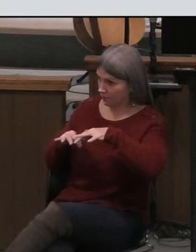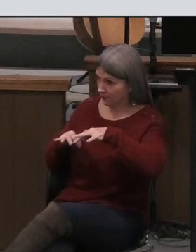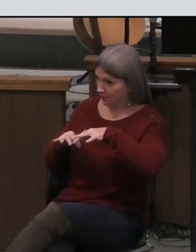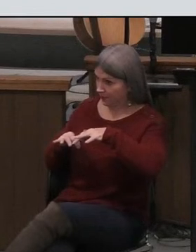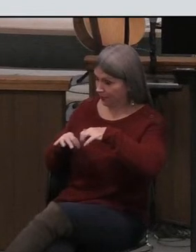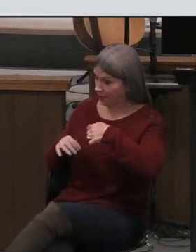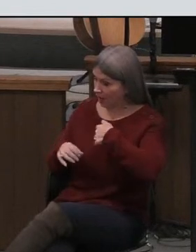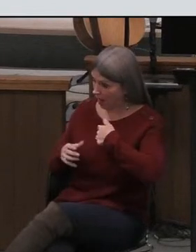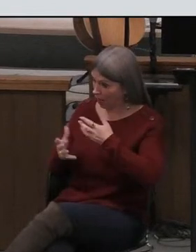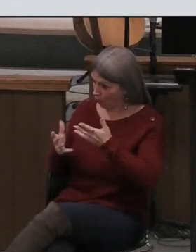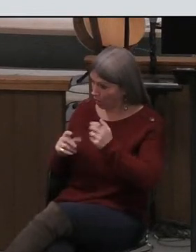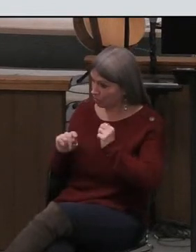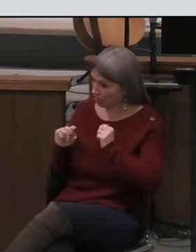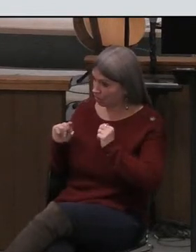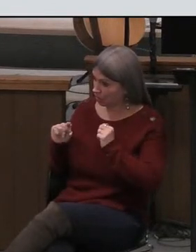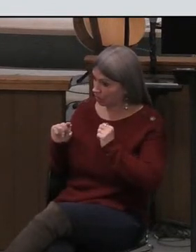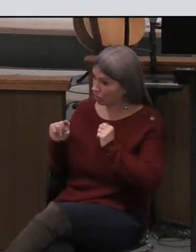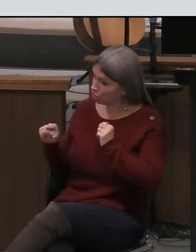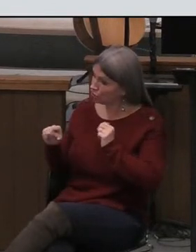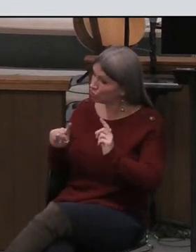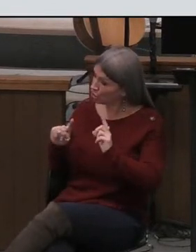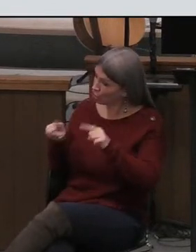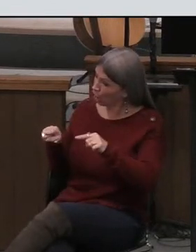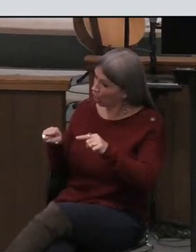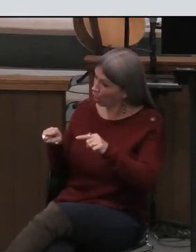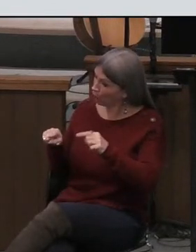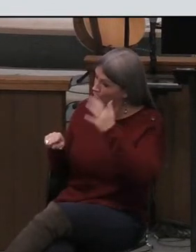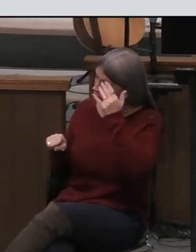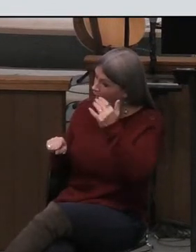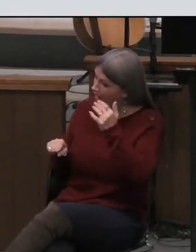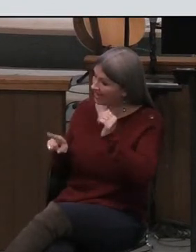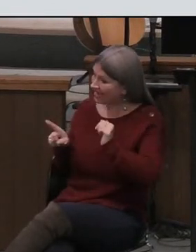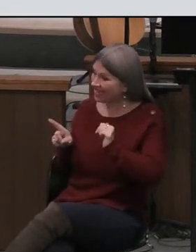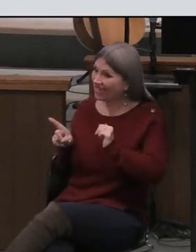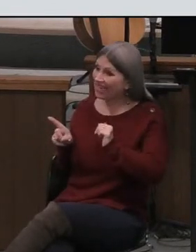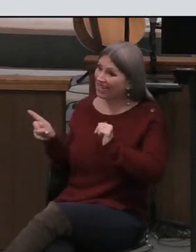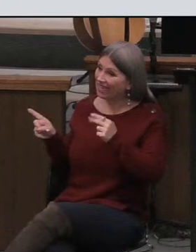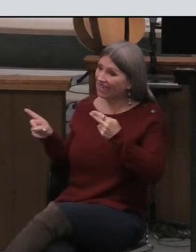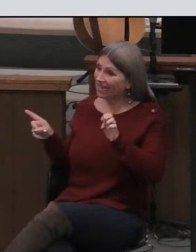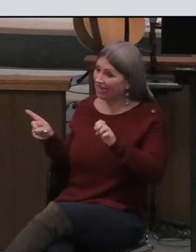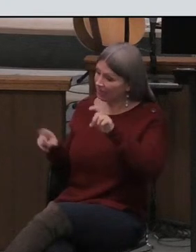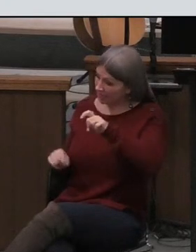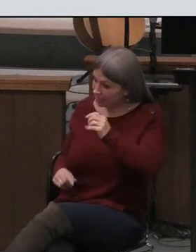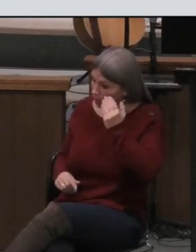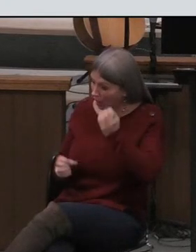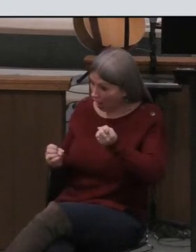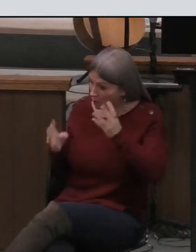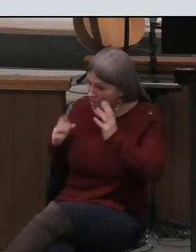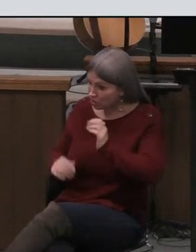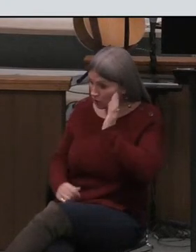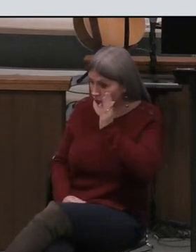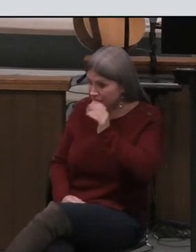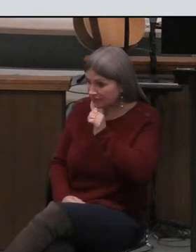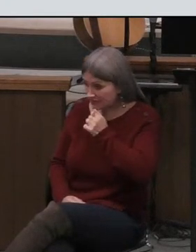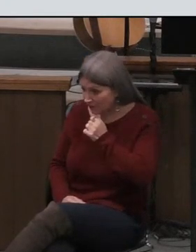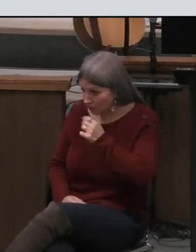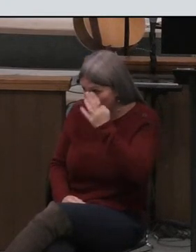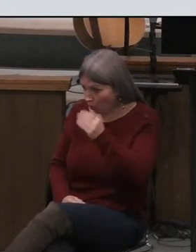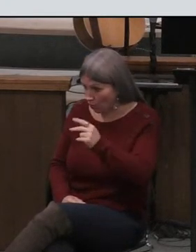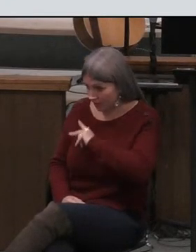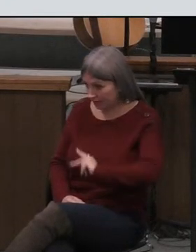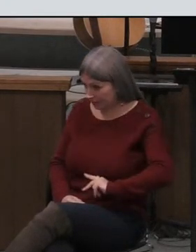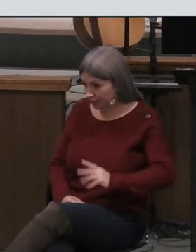I want to go to him, for he must know how much he will suffer for the